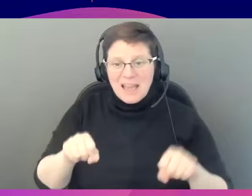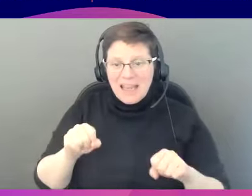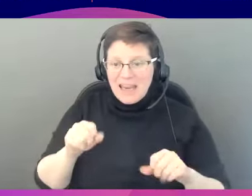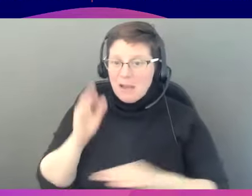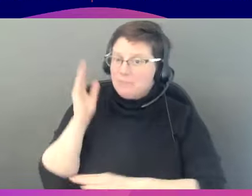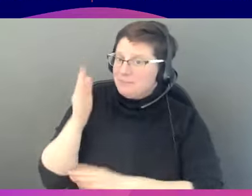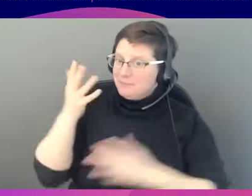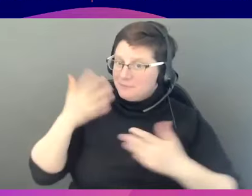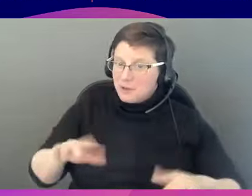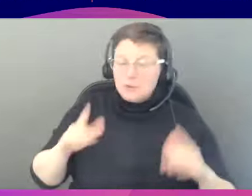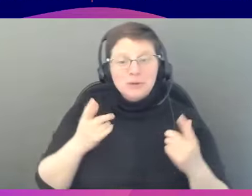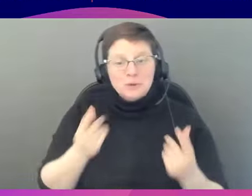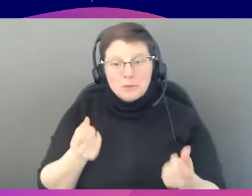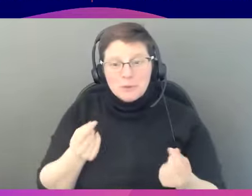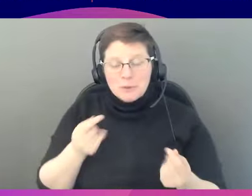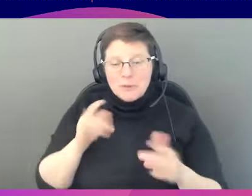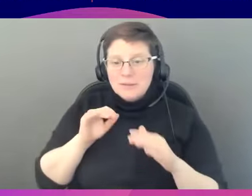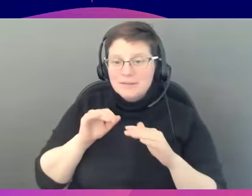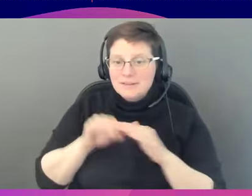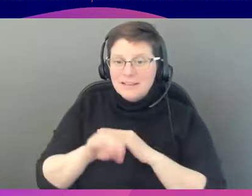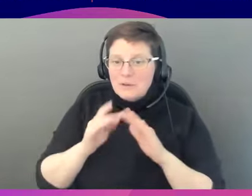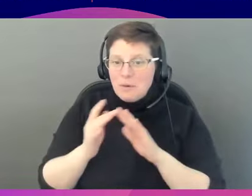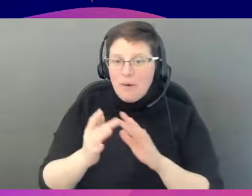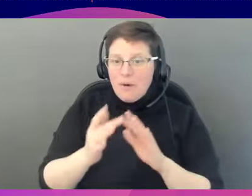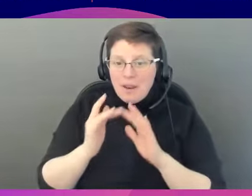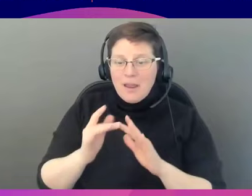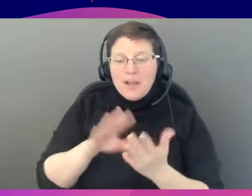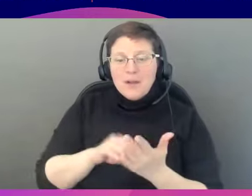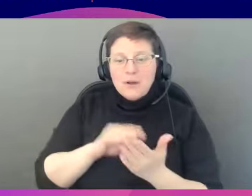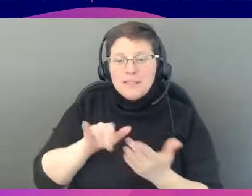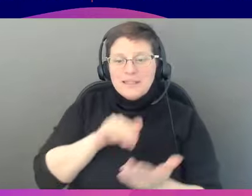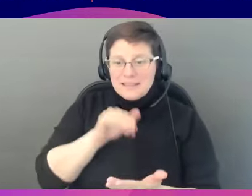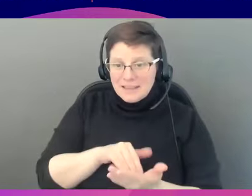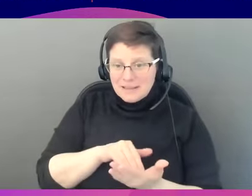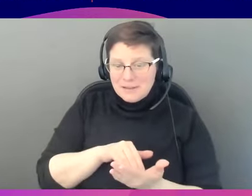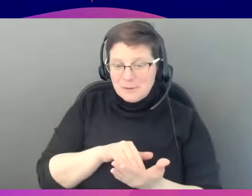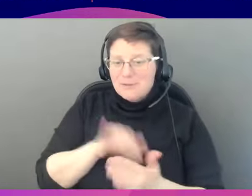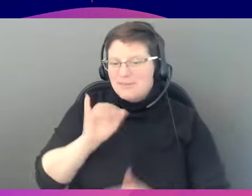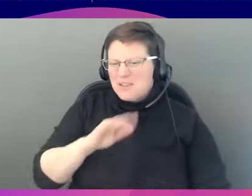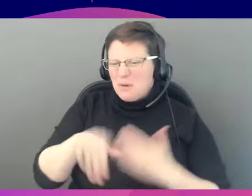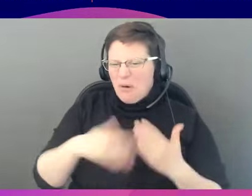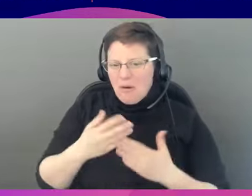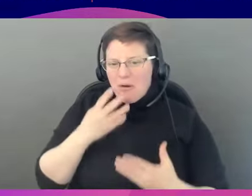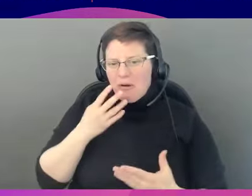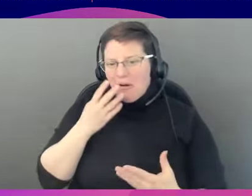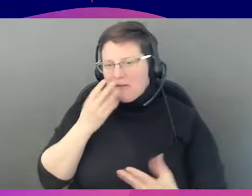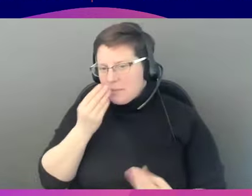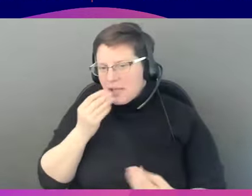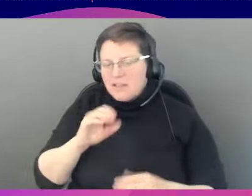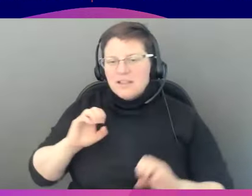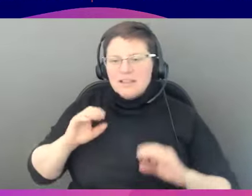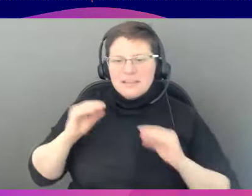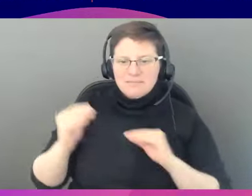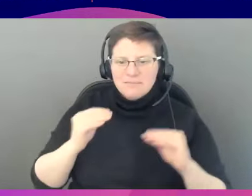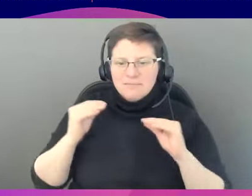this webinar, you can go to the online learning center, which is where all of the educational modules are